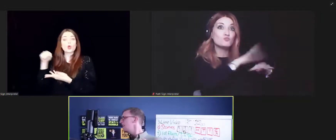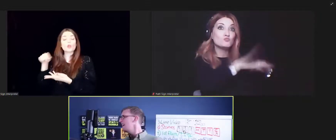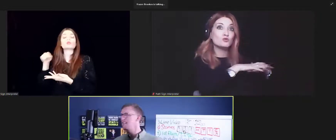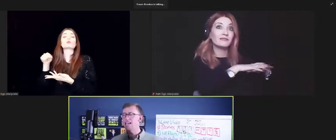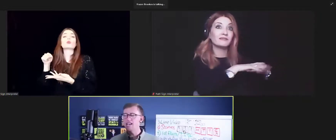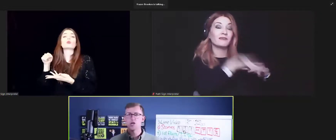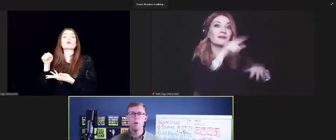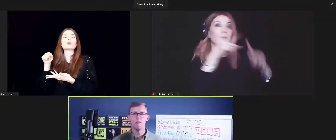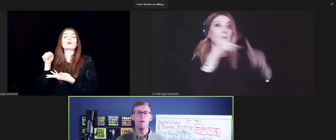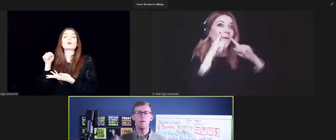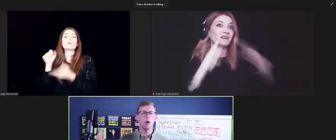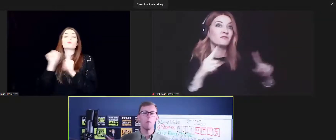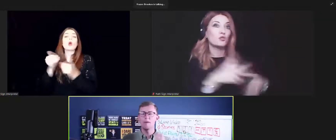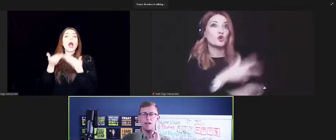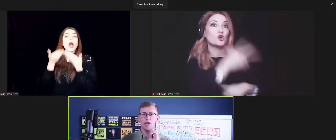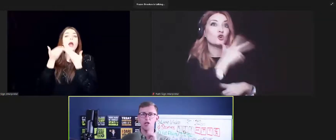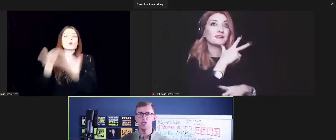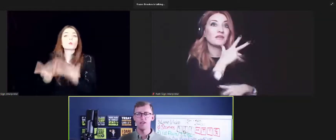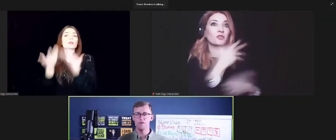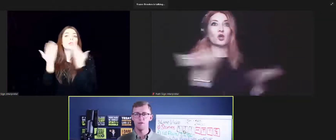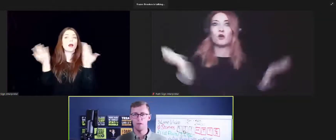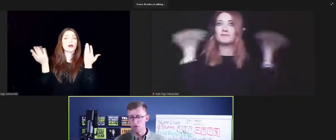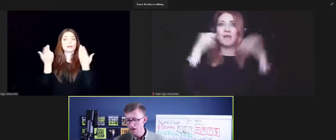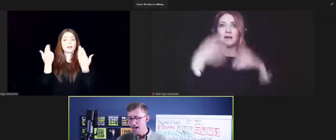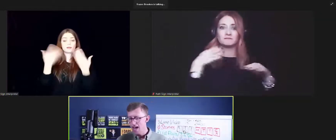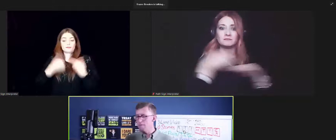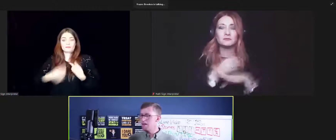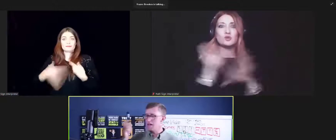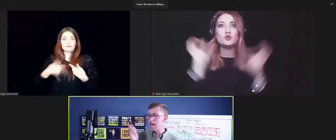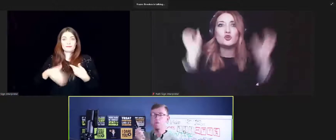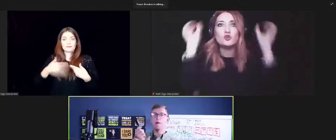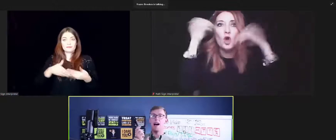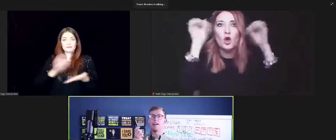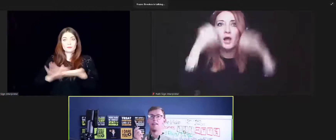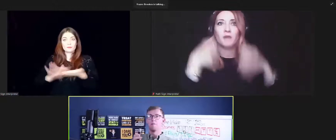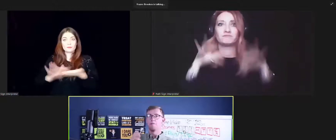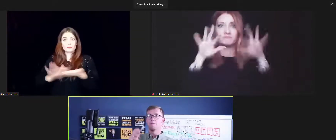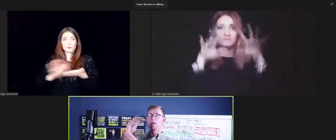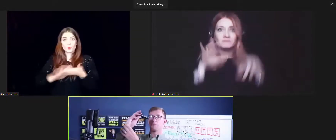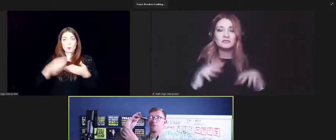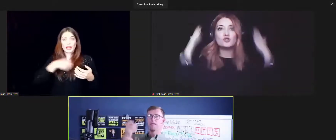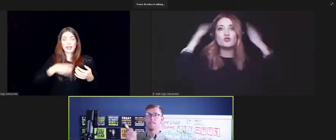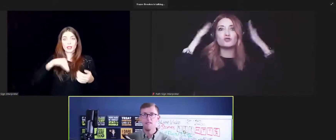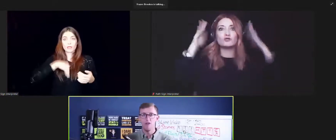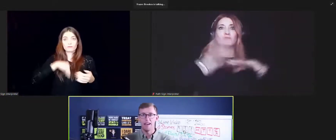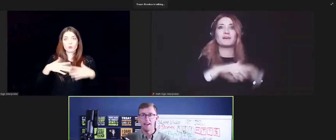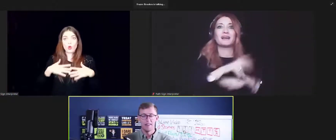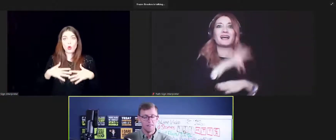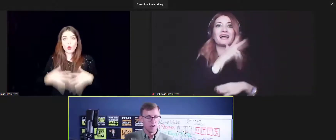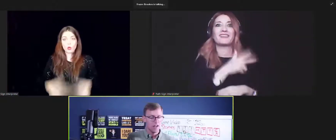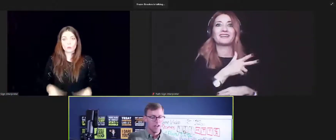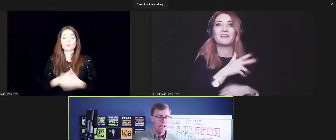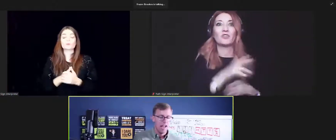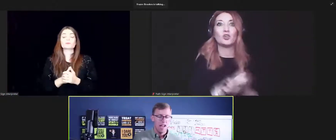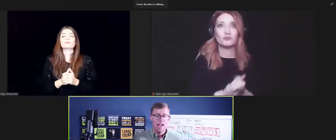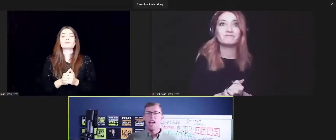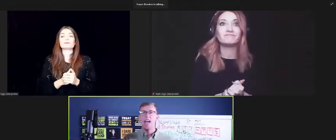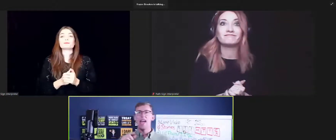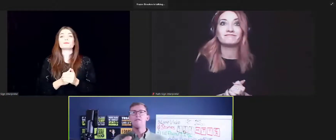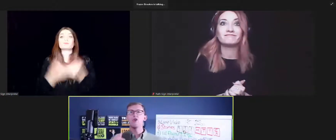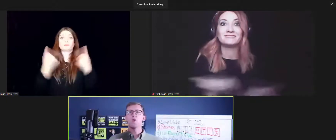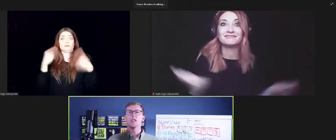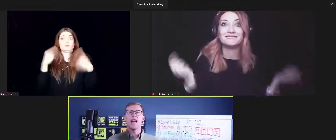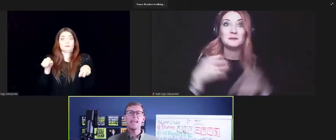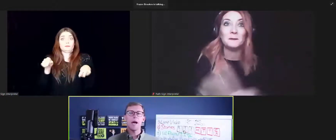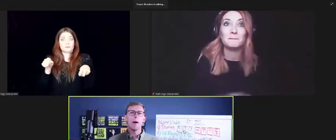is. It's here somewhere. I've moved so many places the last few months. Here's mine. Drink.